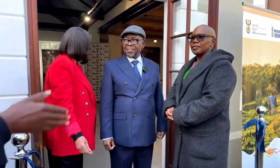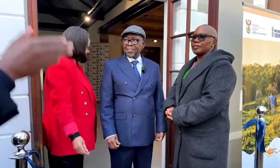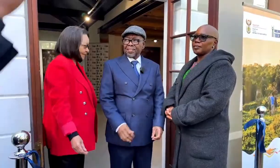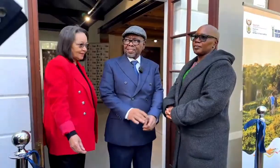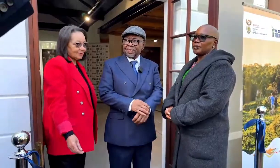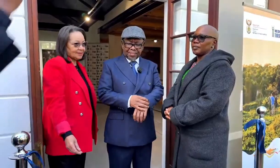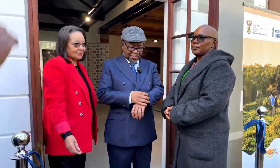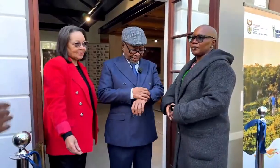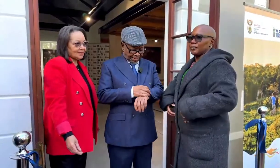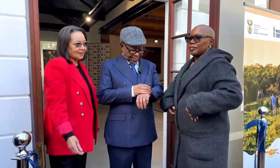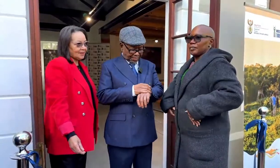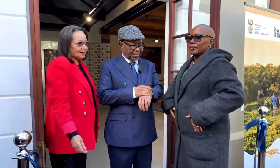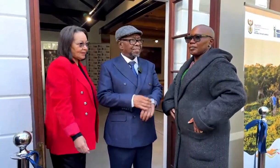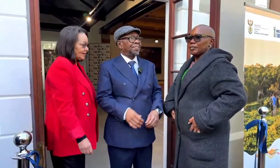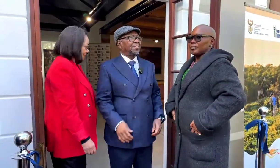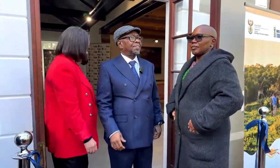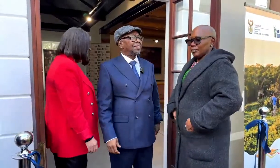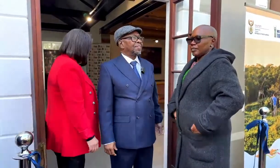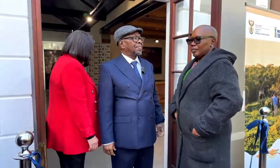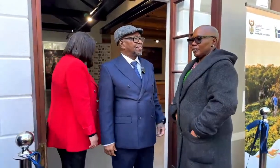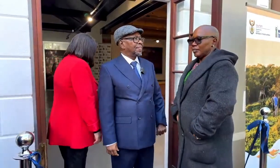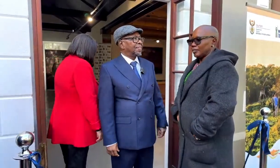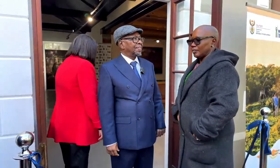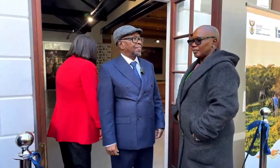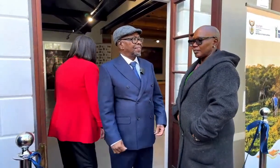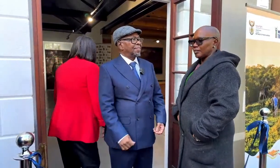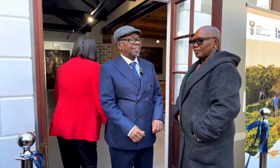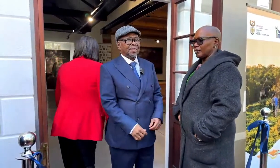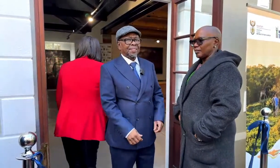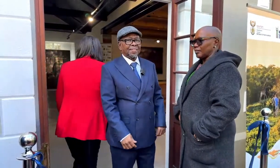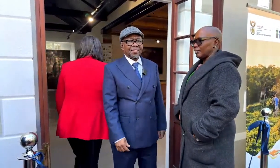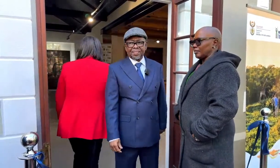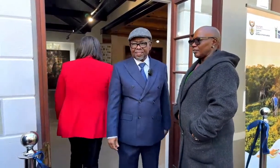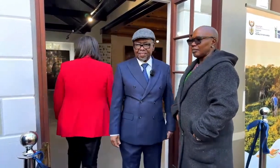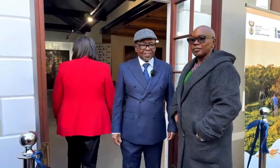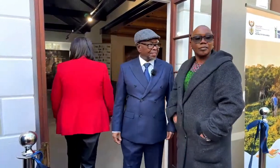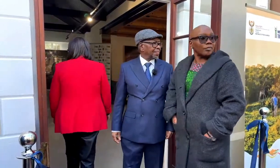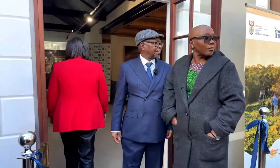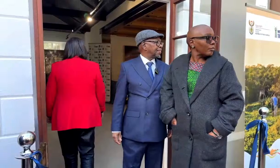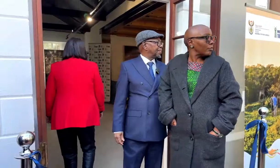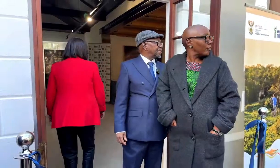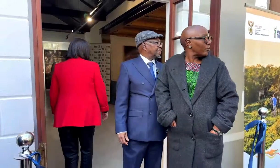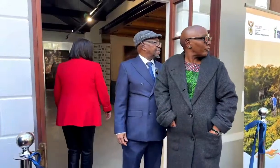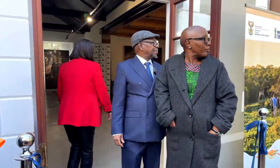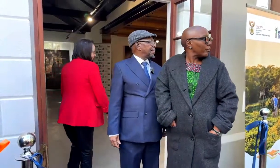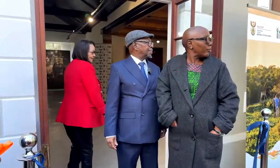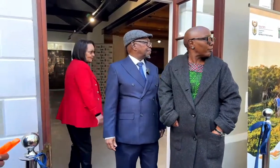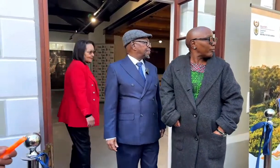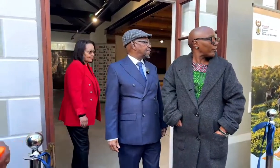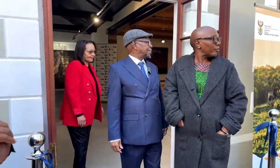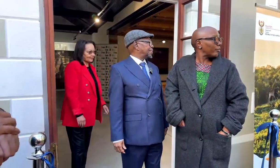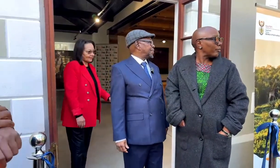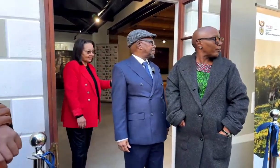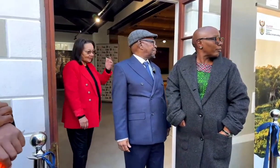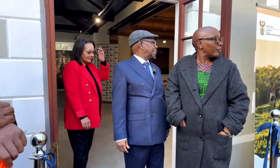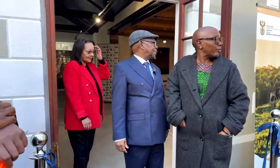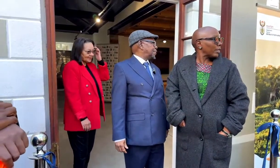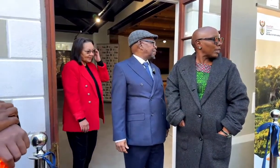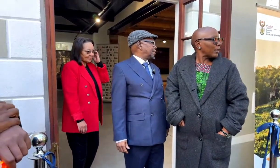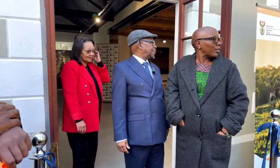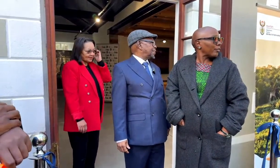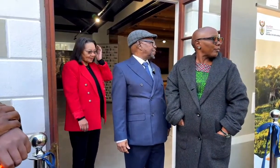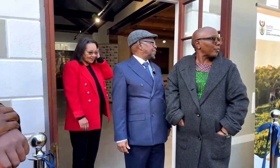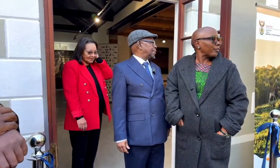presentations inside, we then go to the main vein. We now hand over to the... How many minutes we need to spend here? Because we have to manage